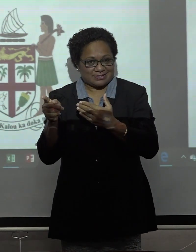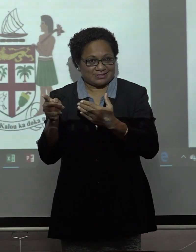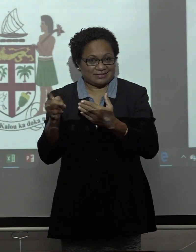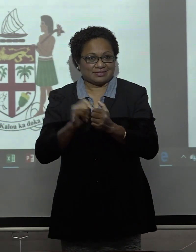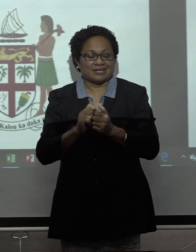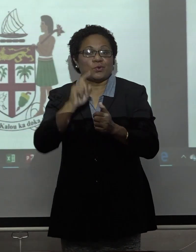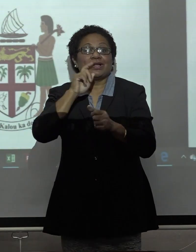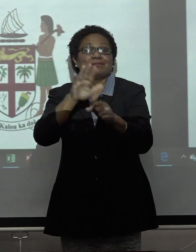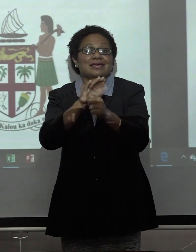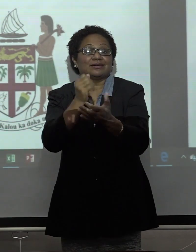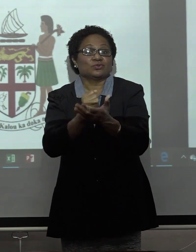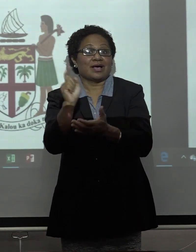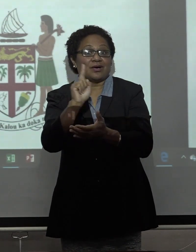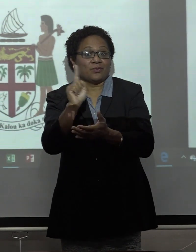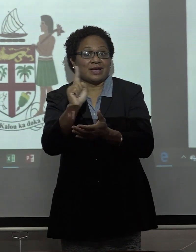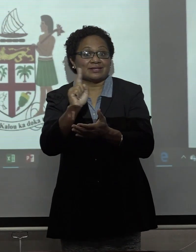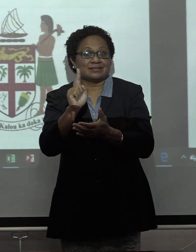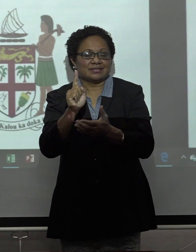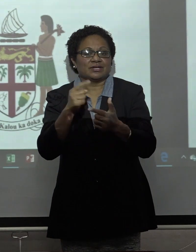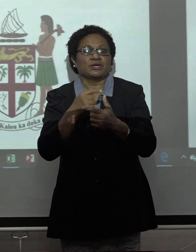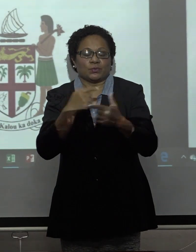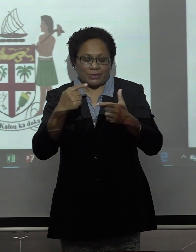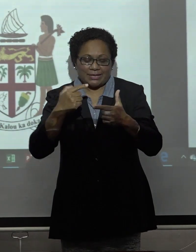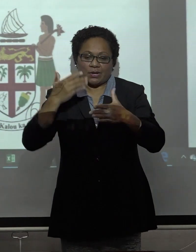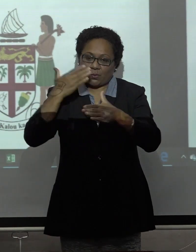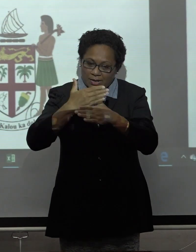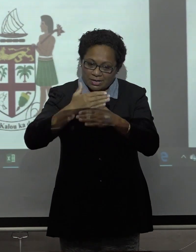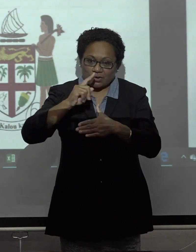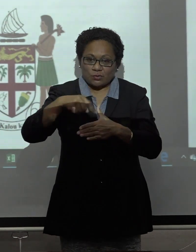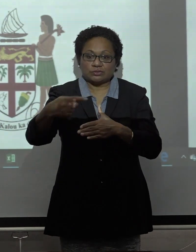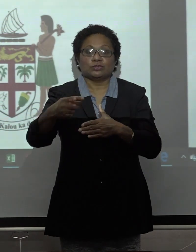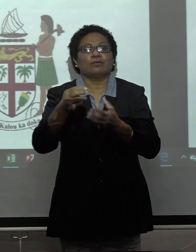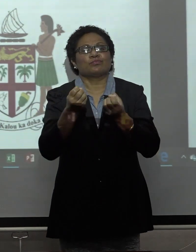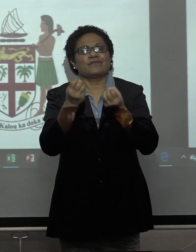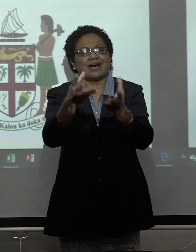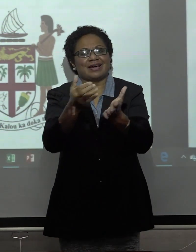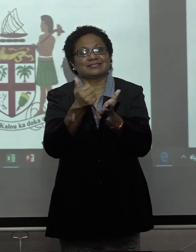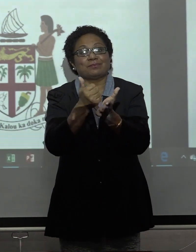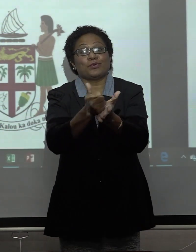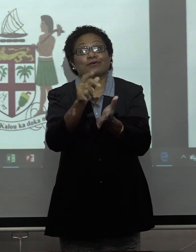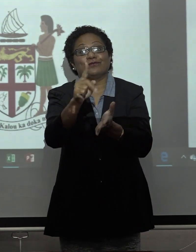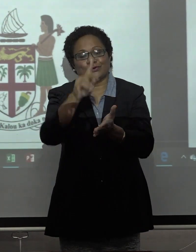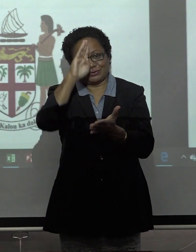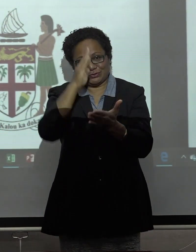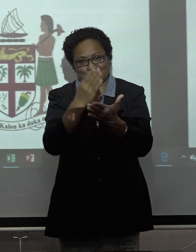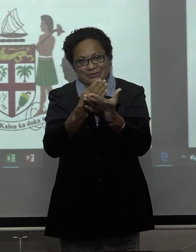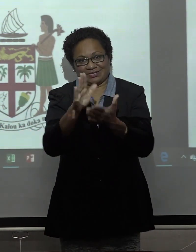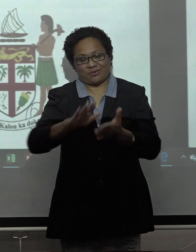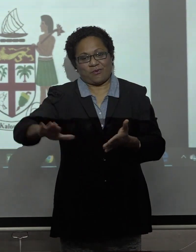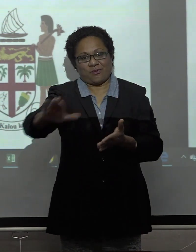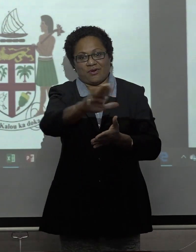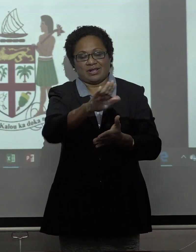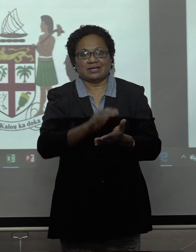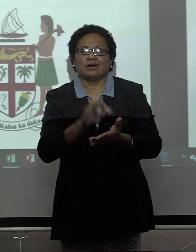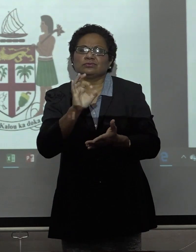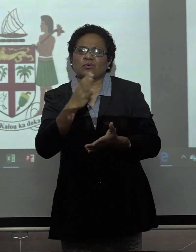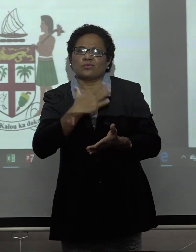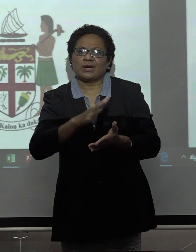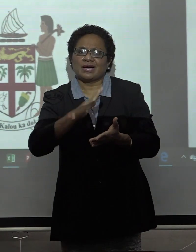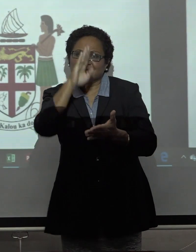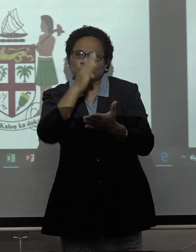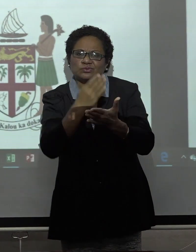that all possible efforts are made to provide educational support to our students. We do not want